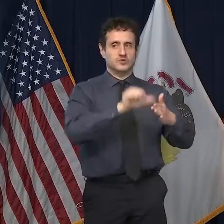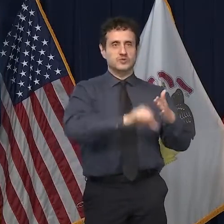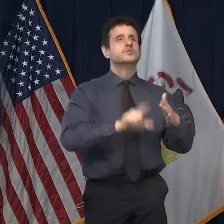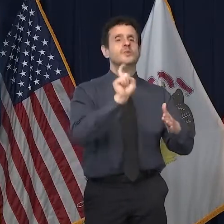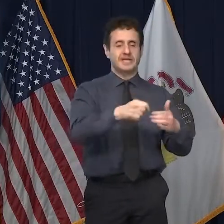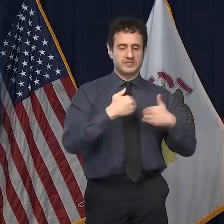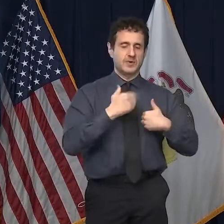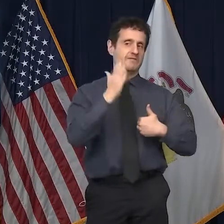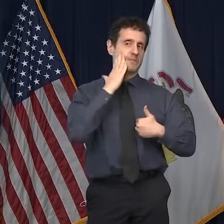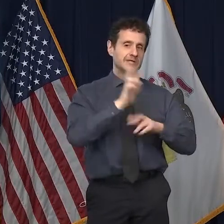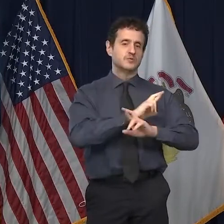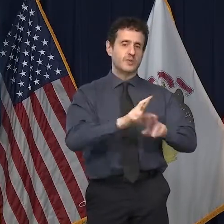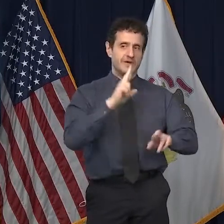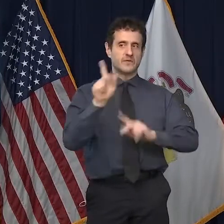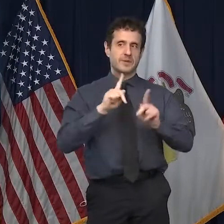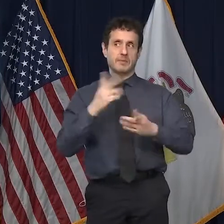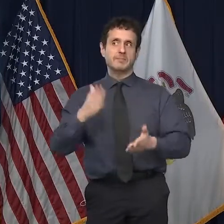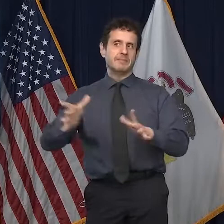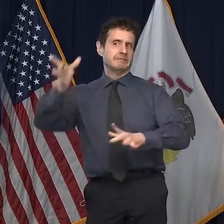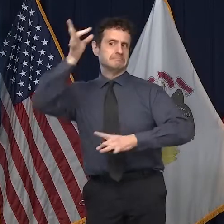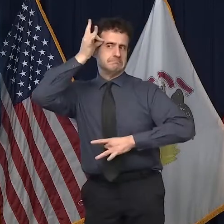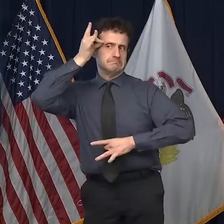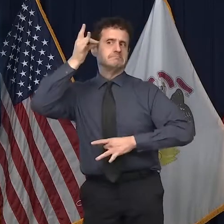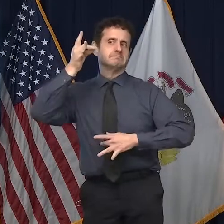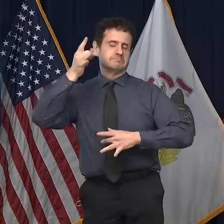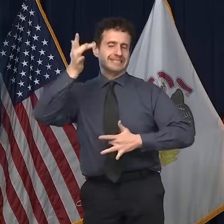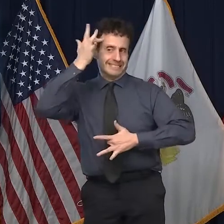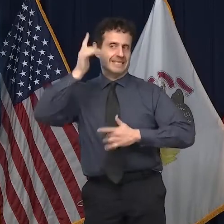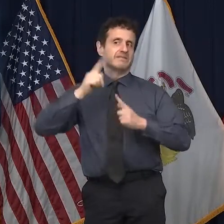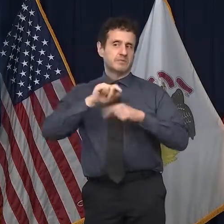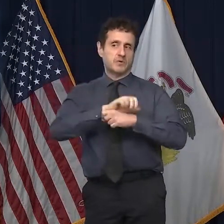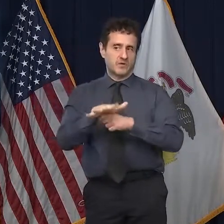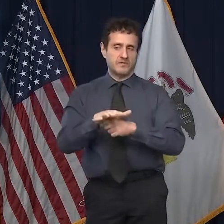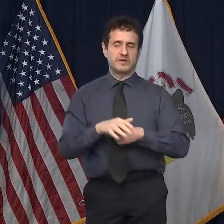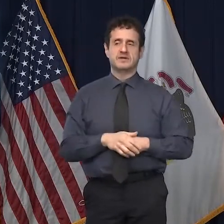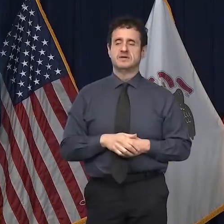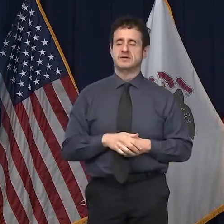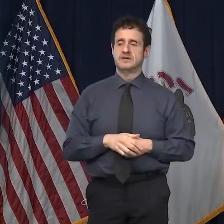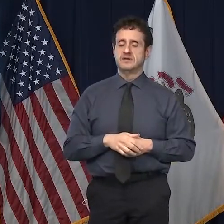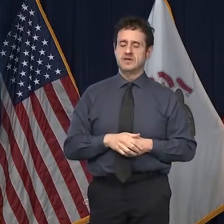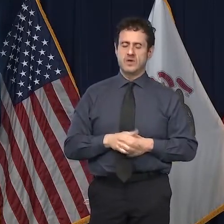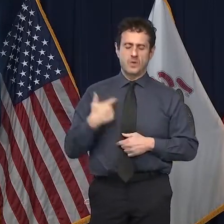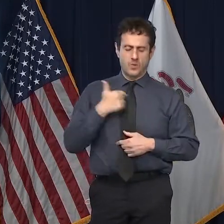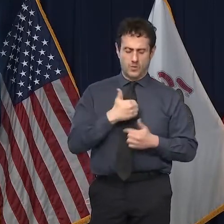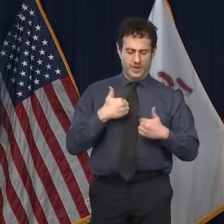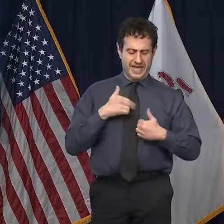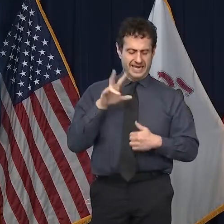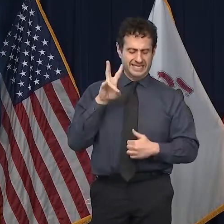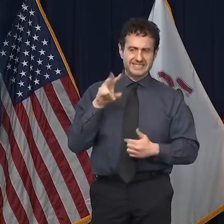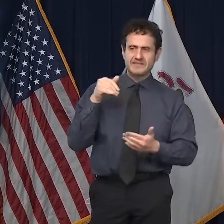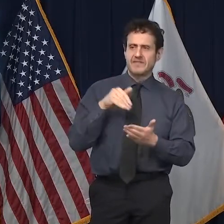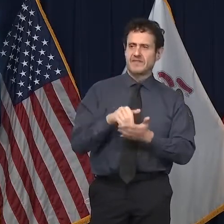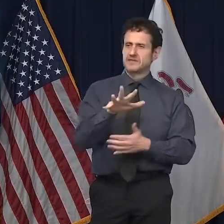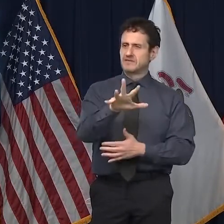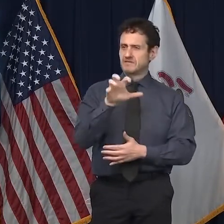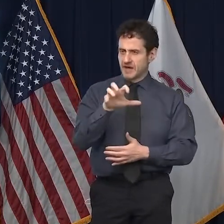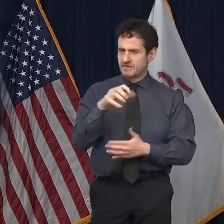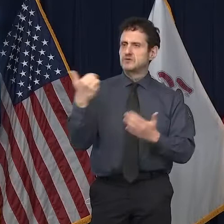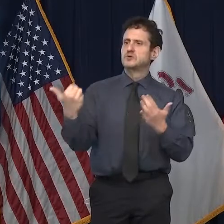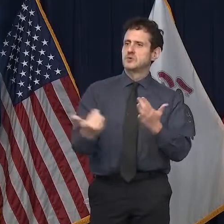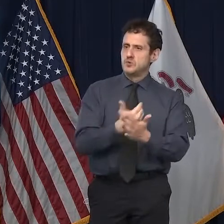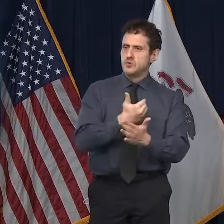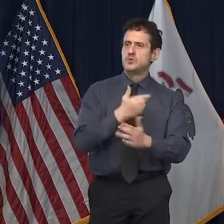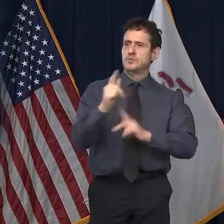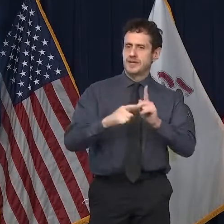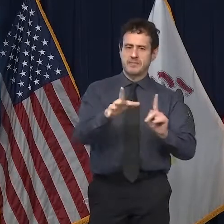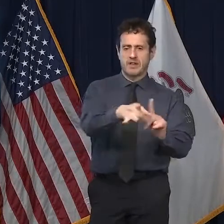a bed issue that's brewing now that's only going to grow. We had 7,500 new cases, and that means